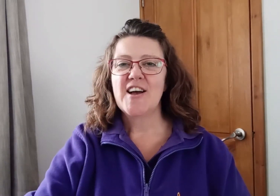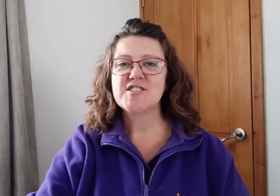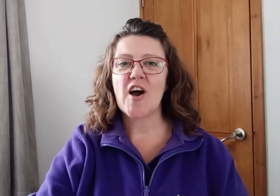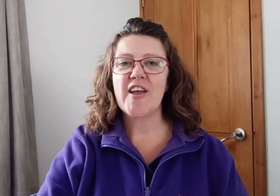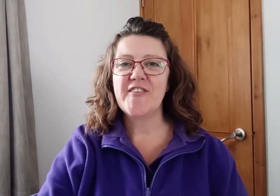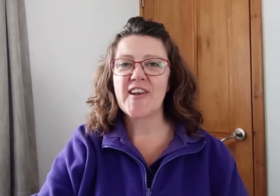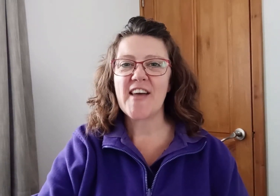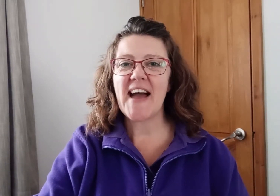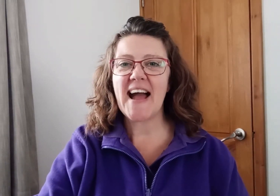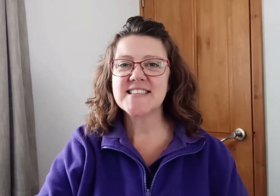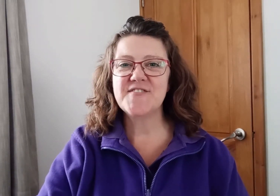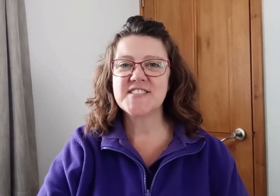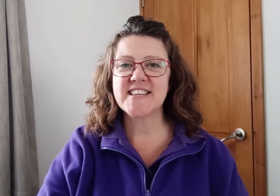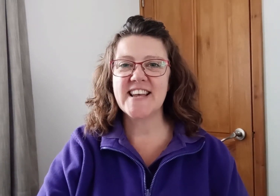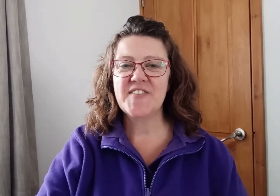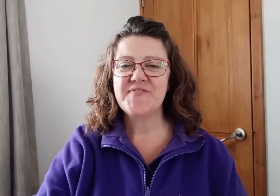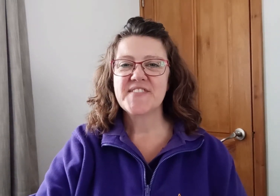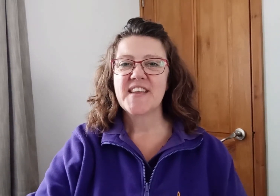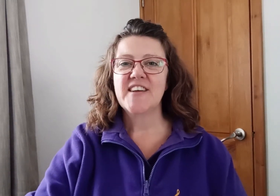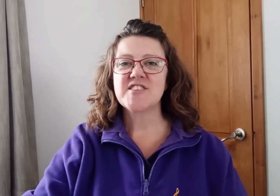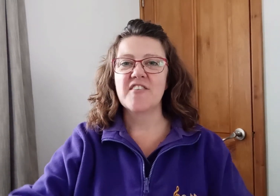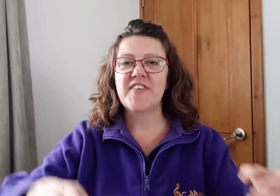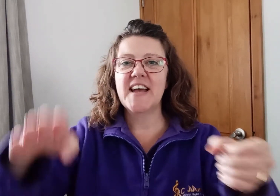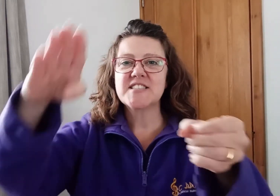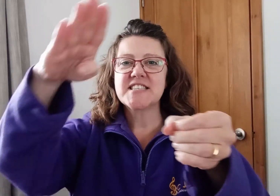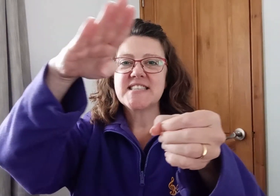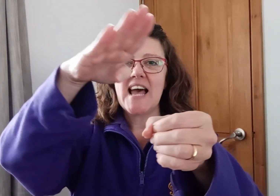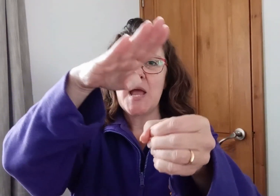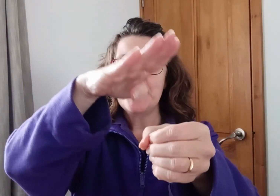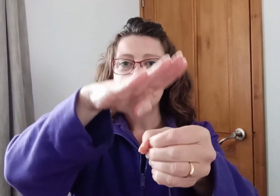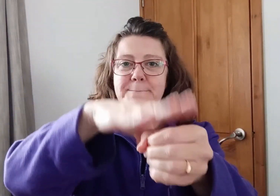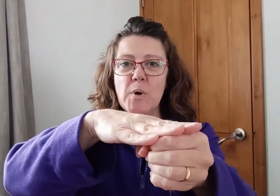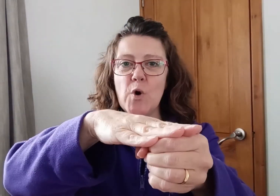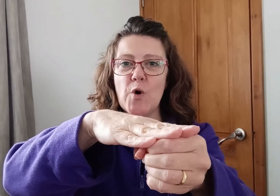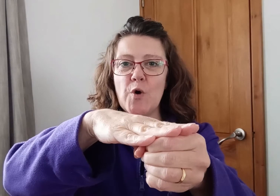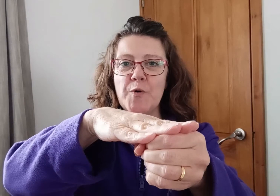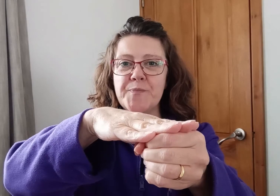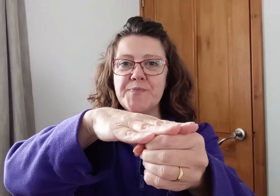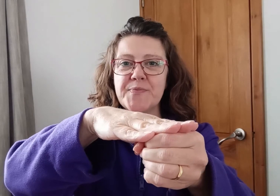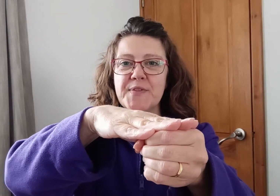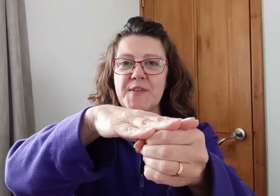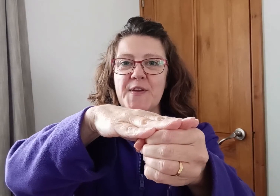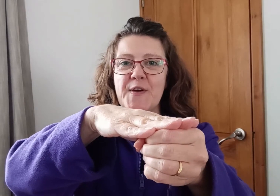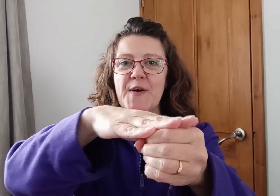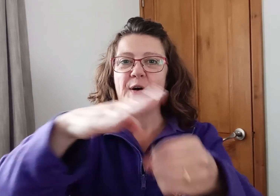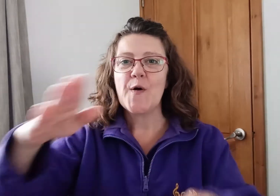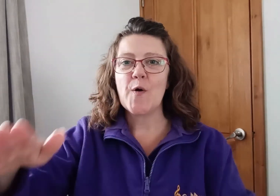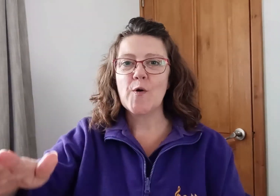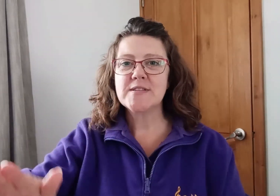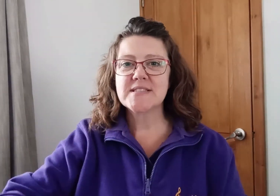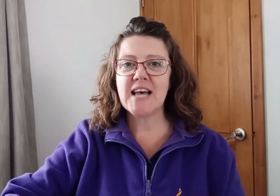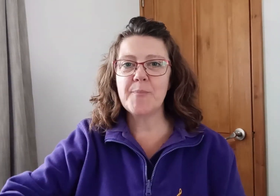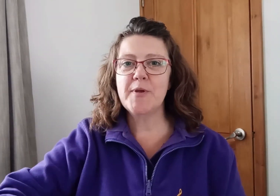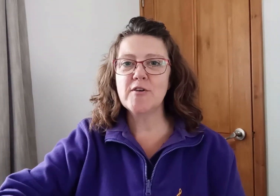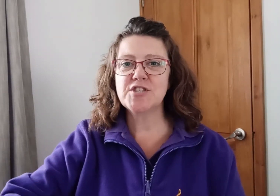So if you like that activity, don't forget to say more, or tap your